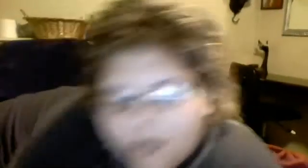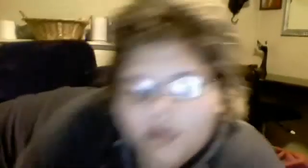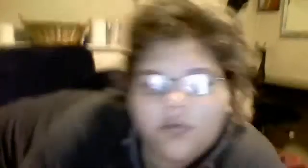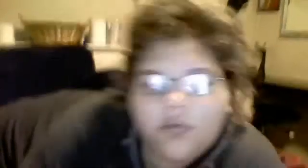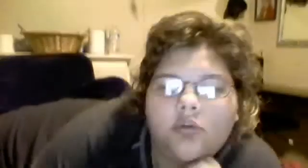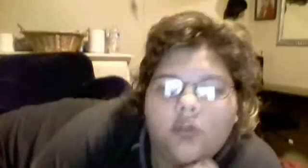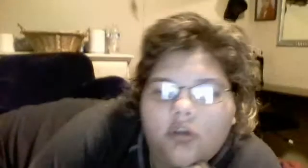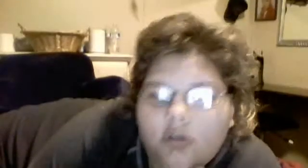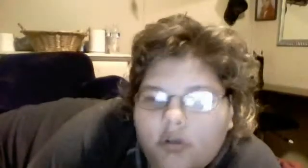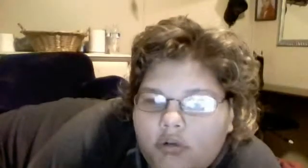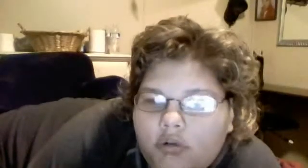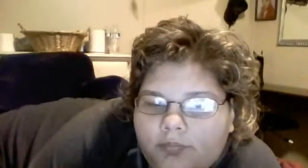2 hours and 6 minutes.